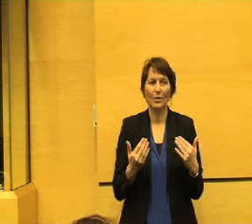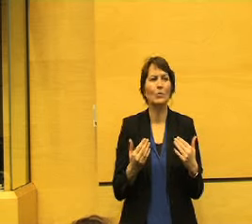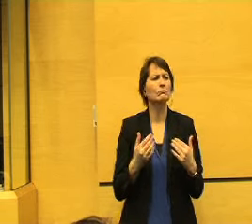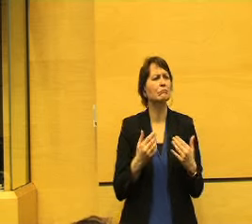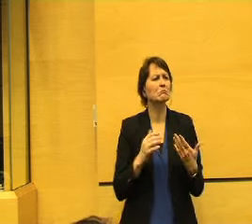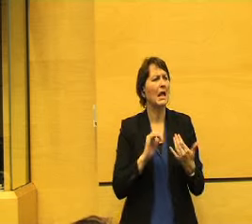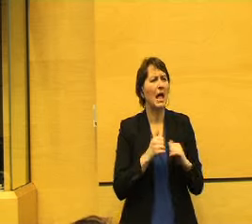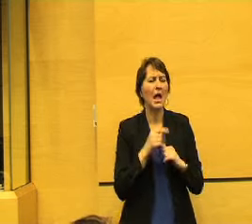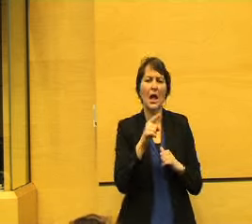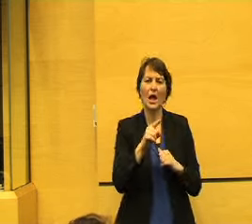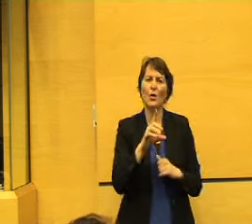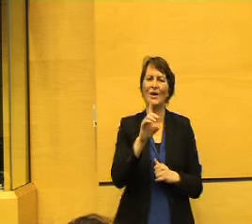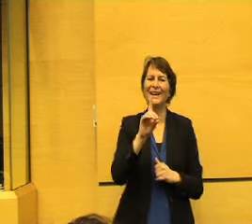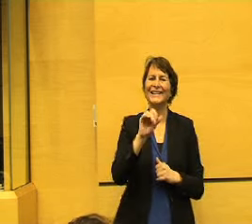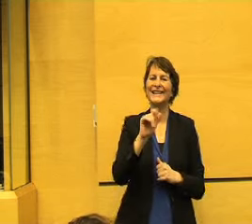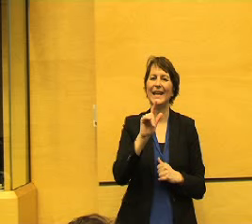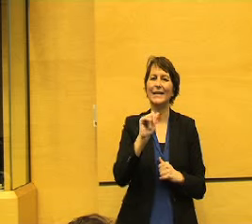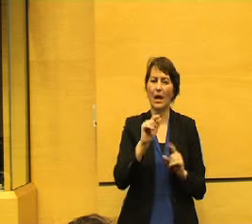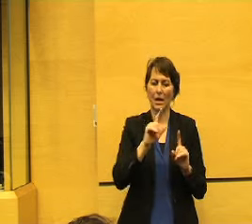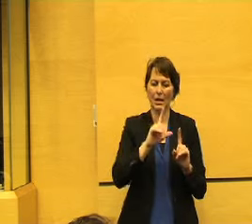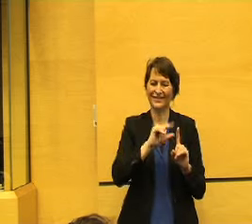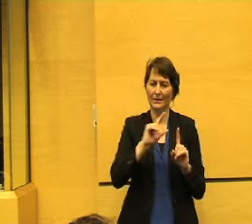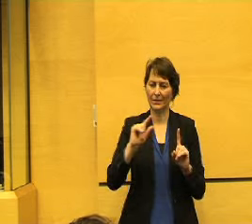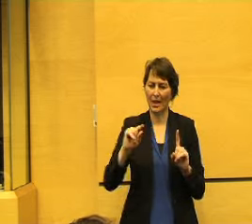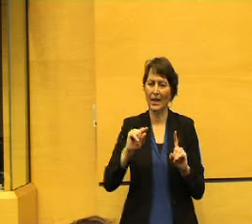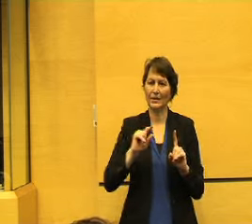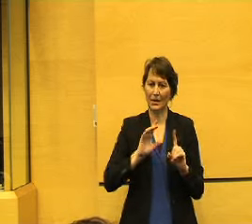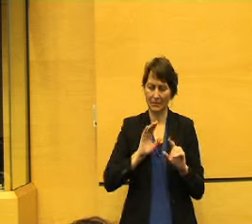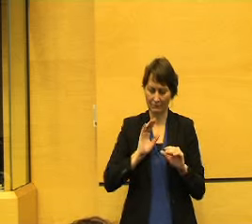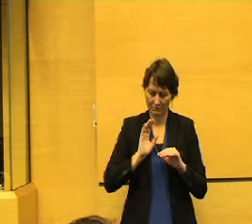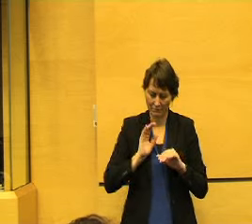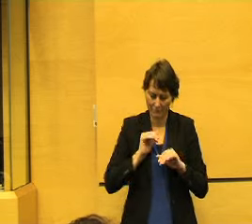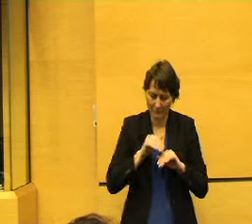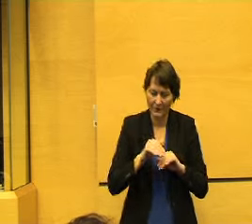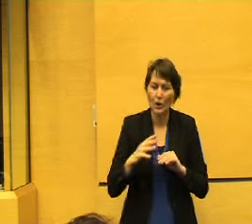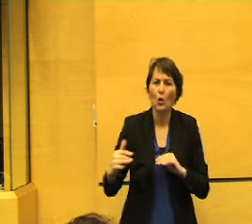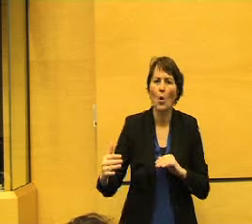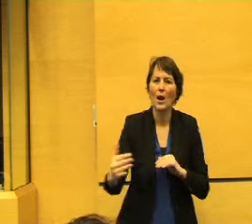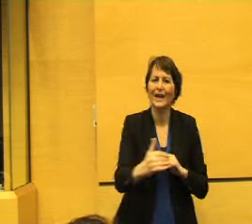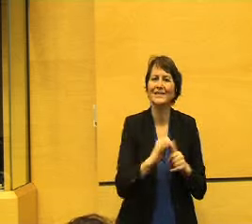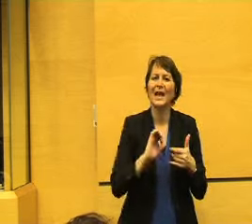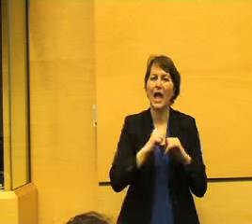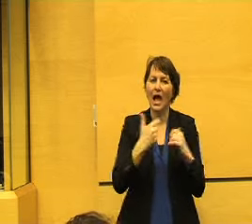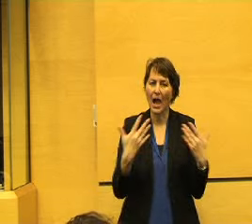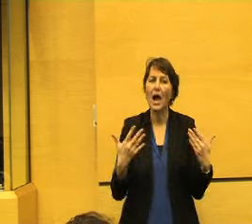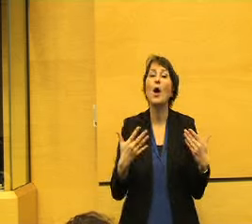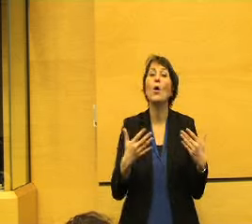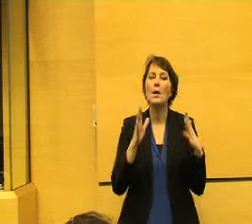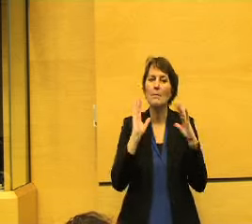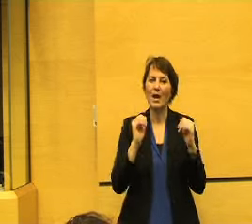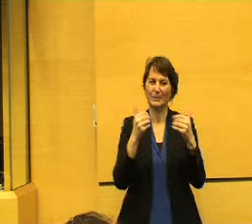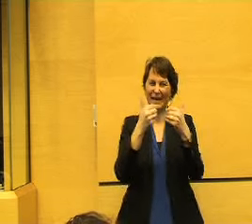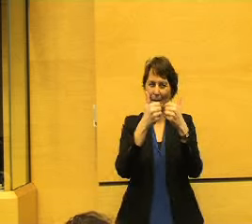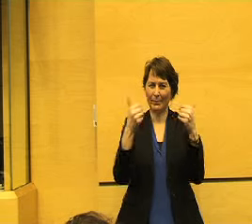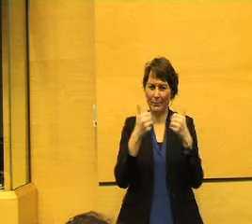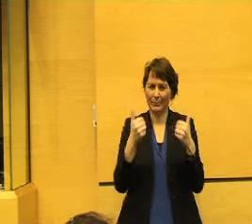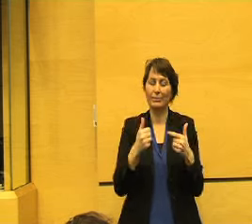collection systematically desegregated by, among others,